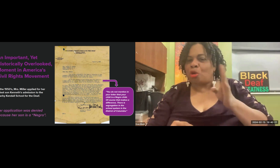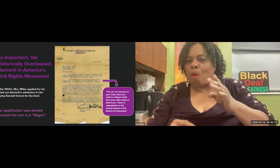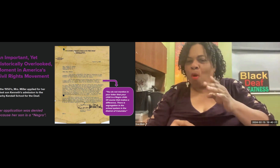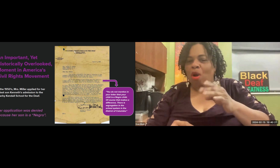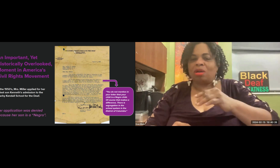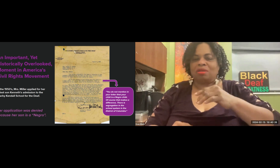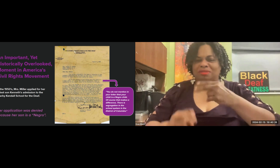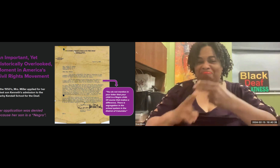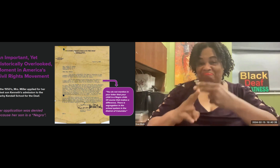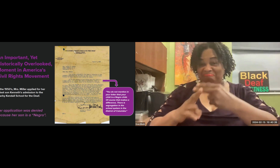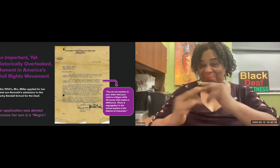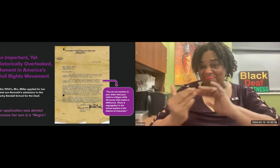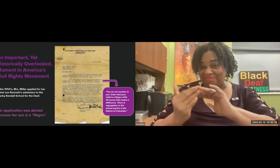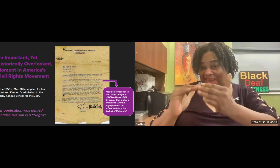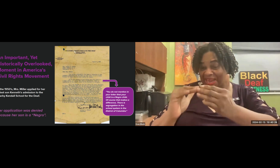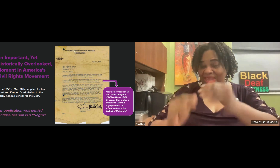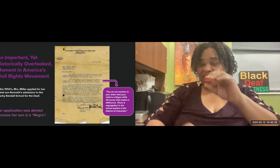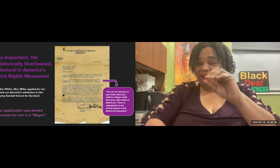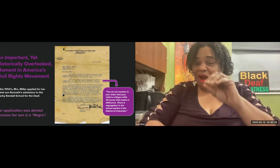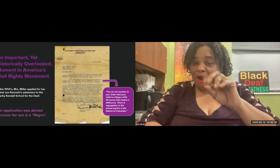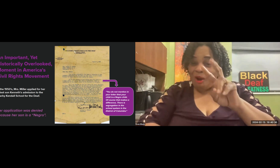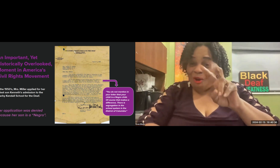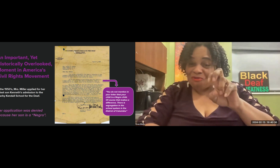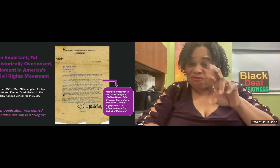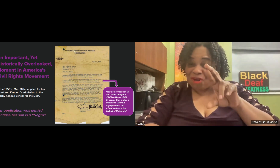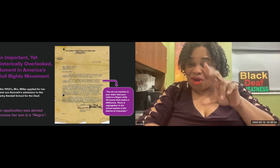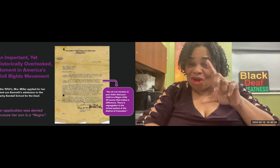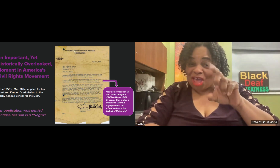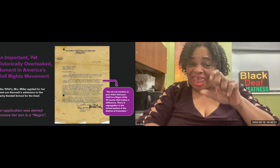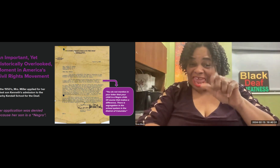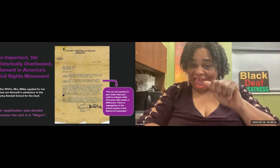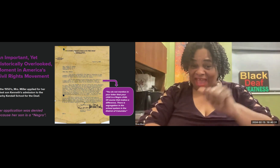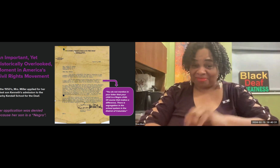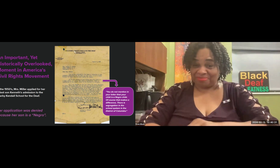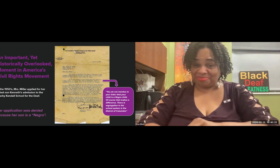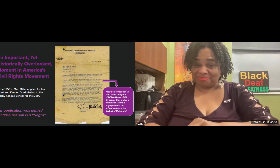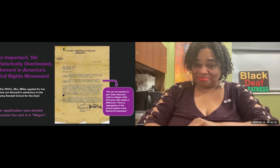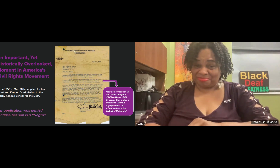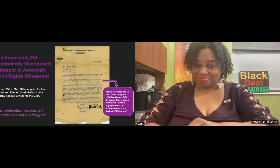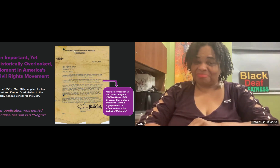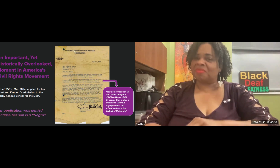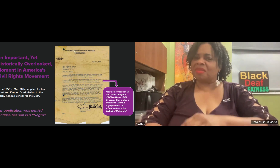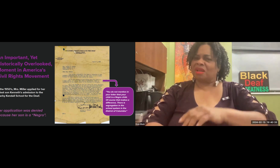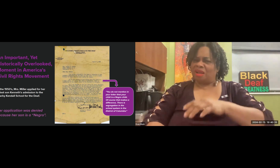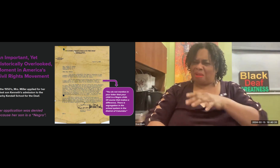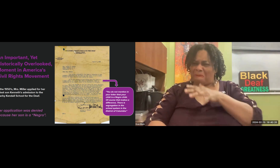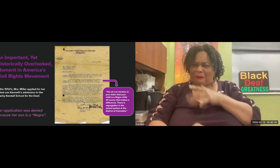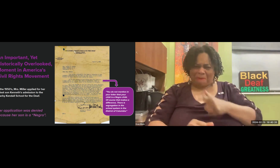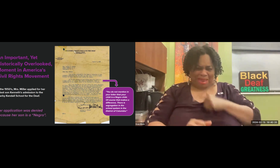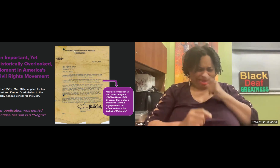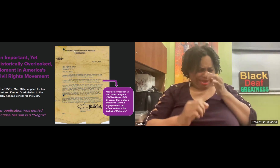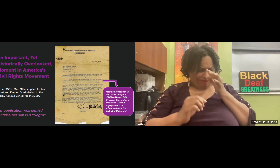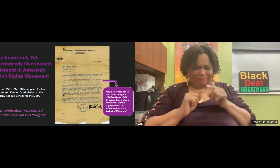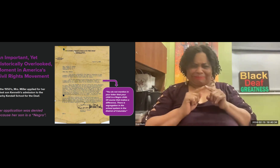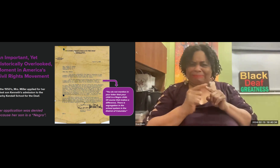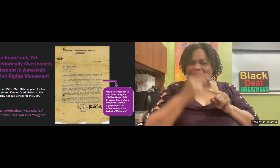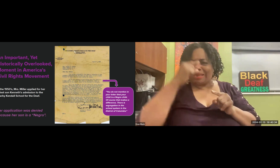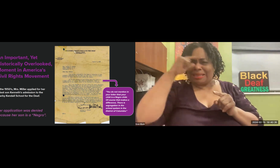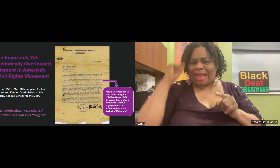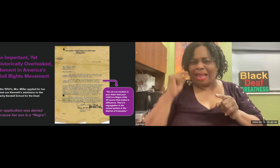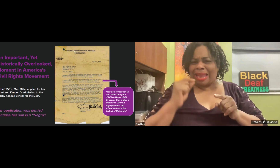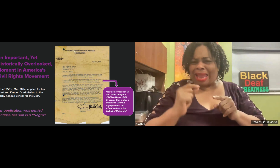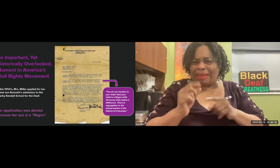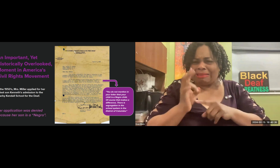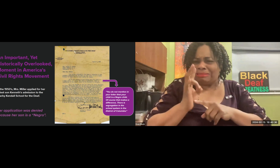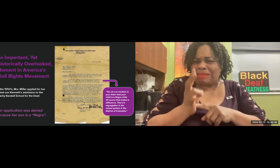So then they were referred to a school up by up by Baltimore. It was called the Overly School in